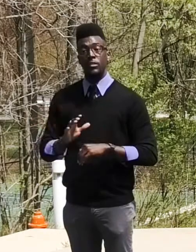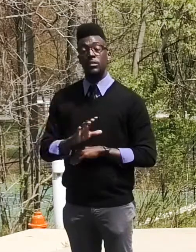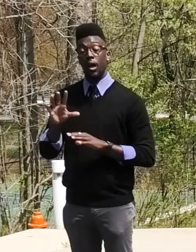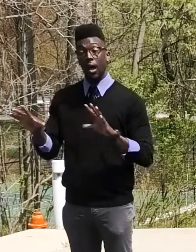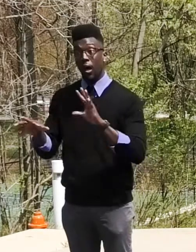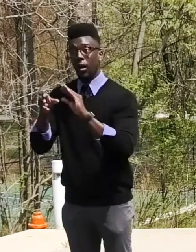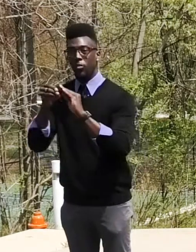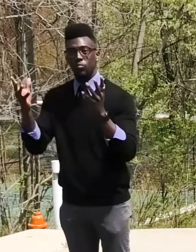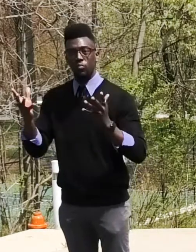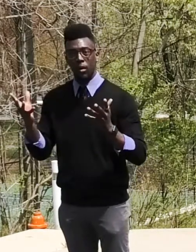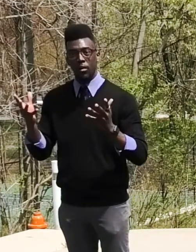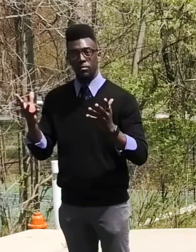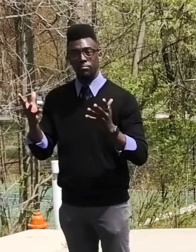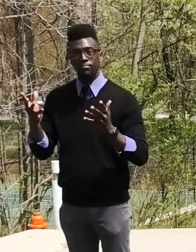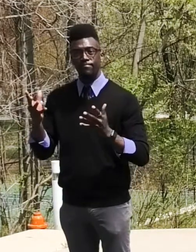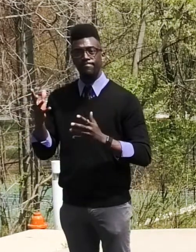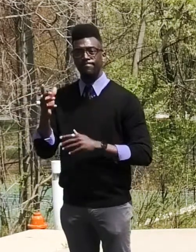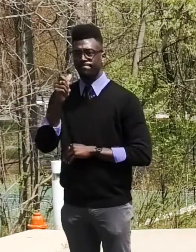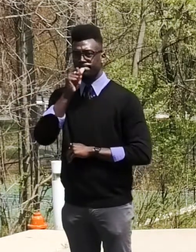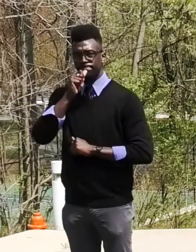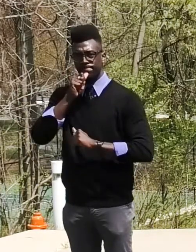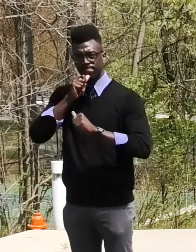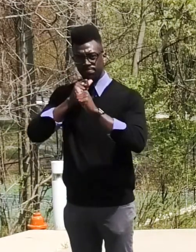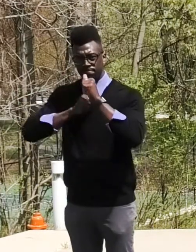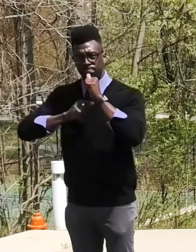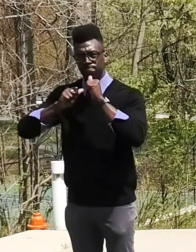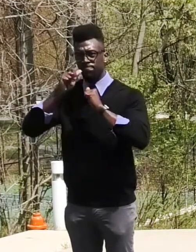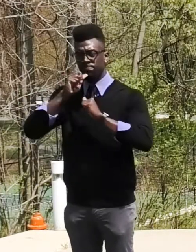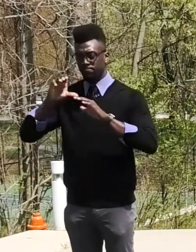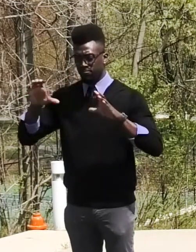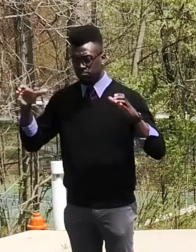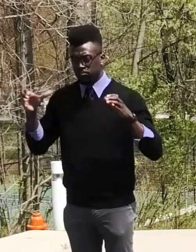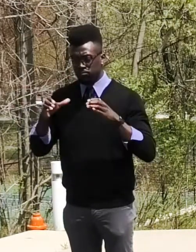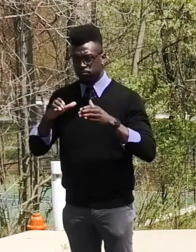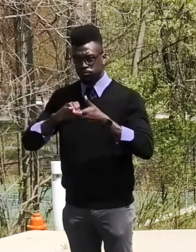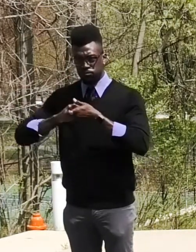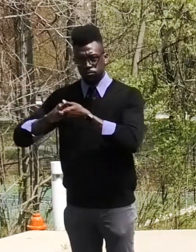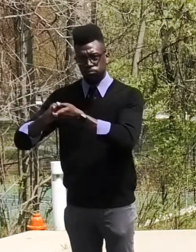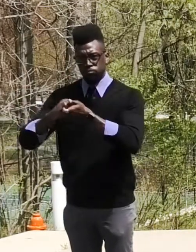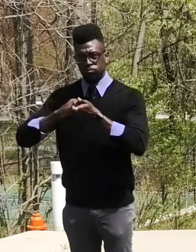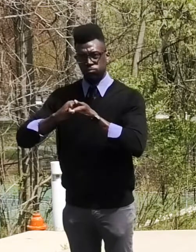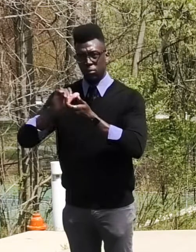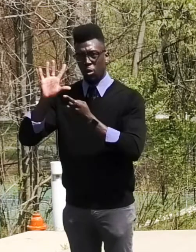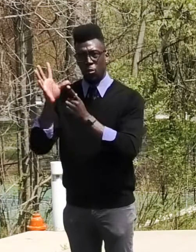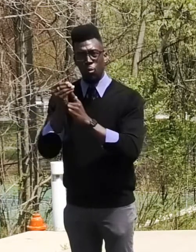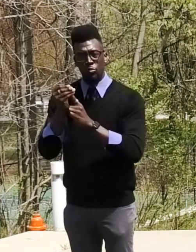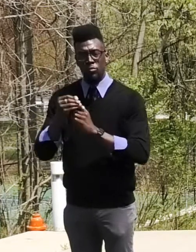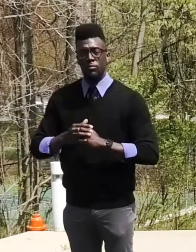to highlight resilience, solidarity, and our shared culture.